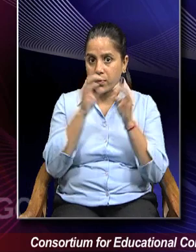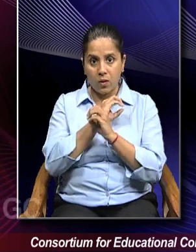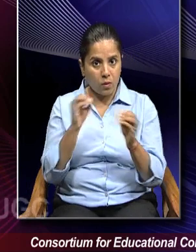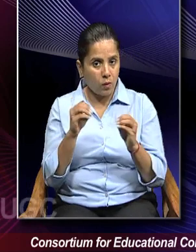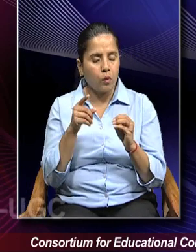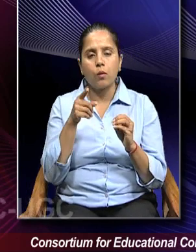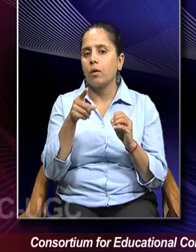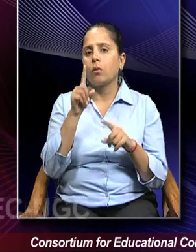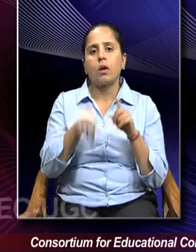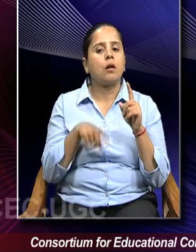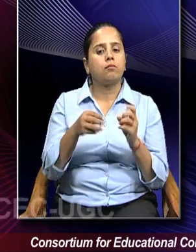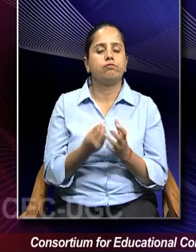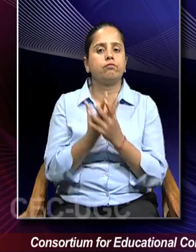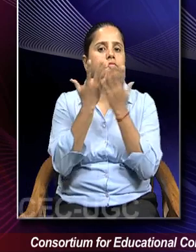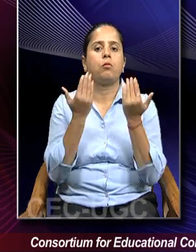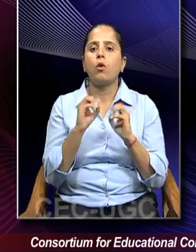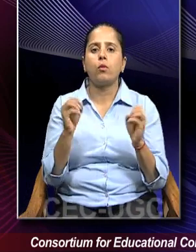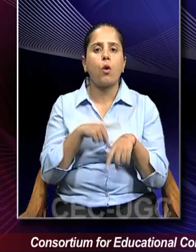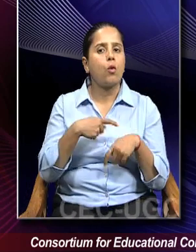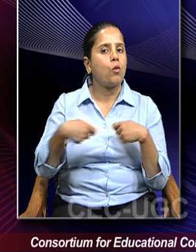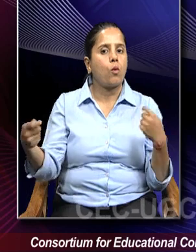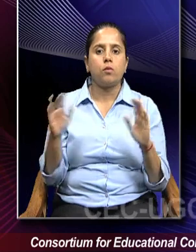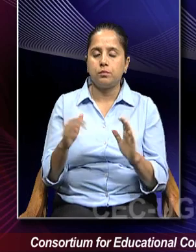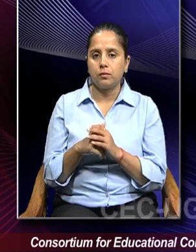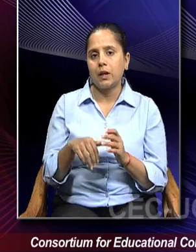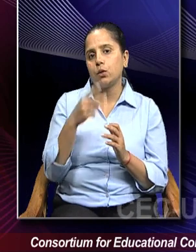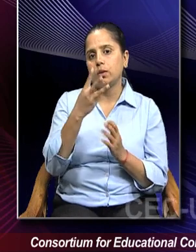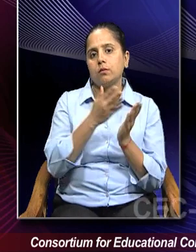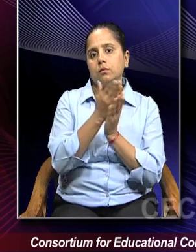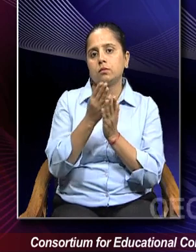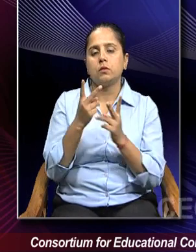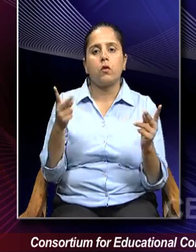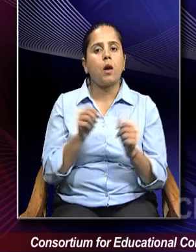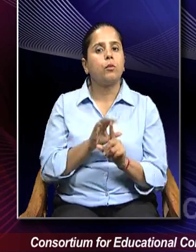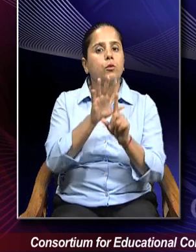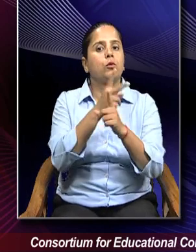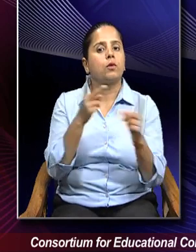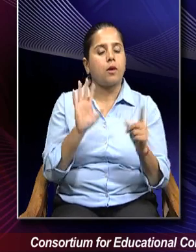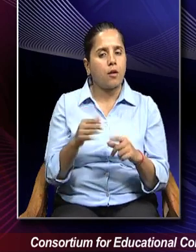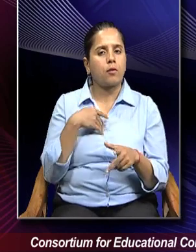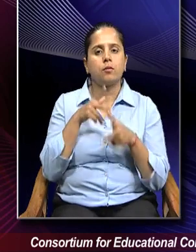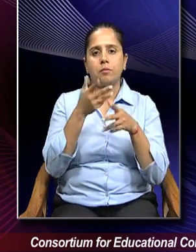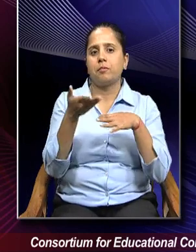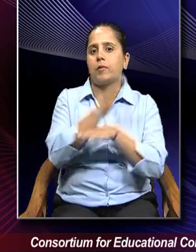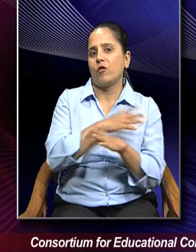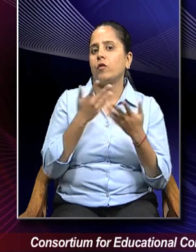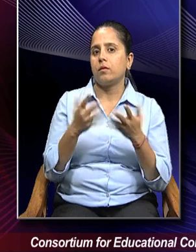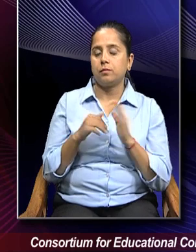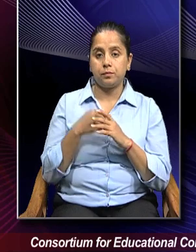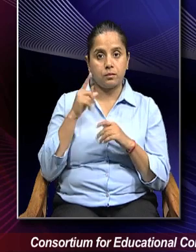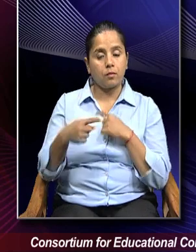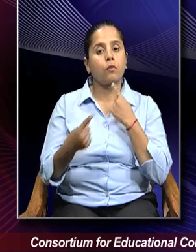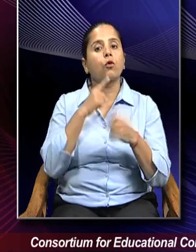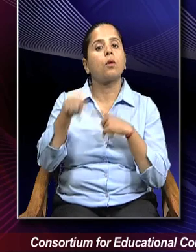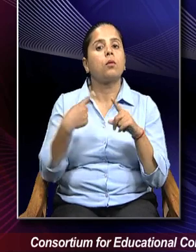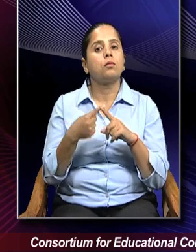you cannot flourish in long run. So, there are three distinct approaches, as I told you previously, that we have to talk